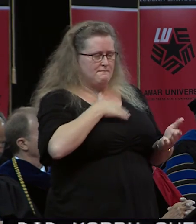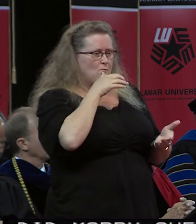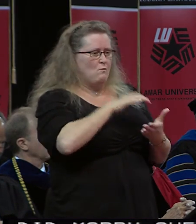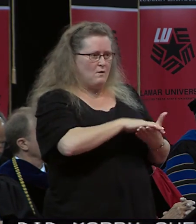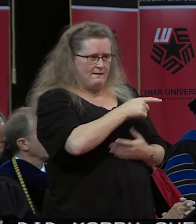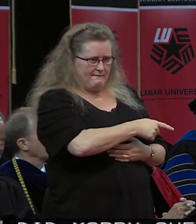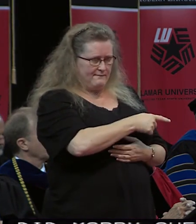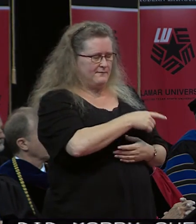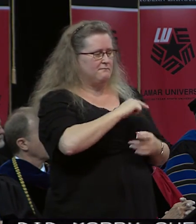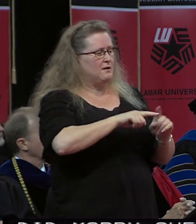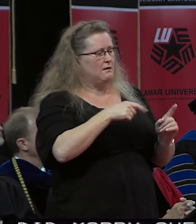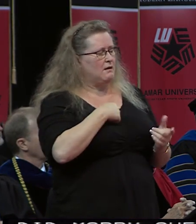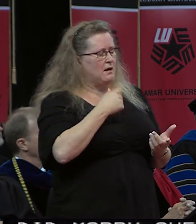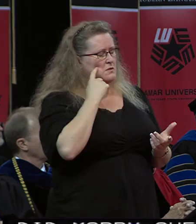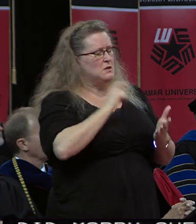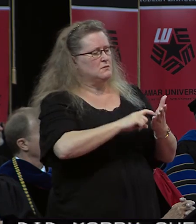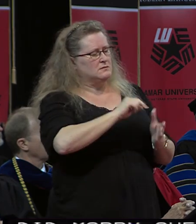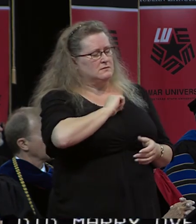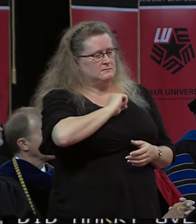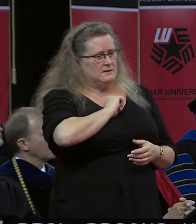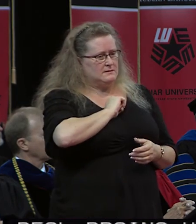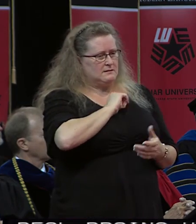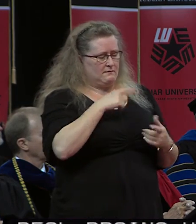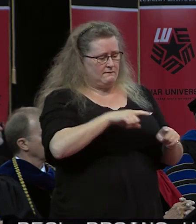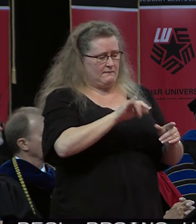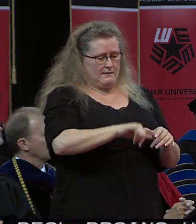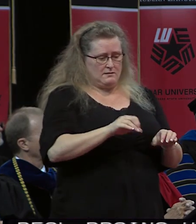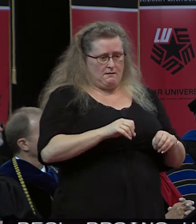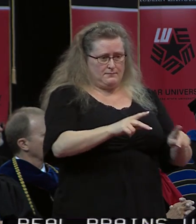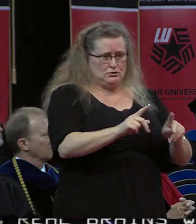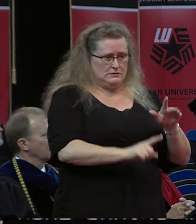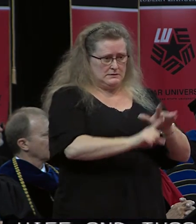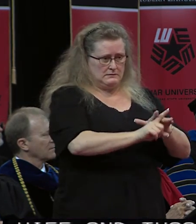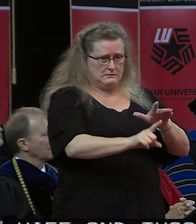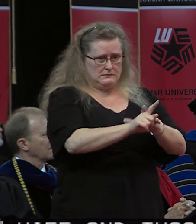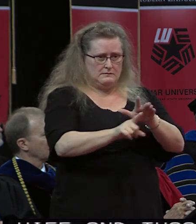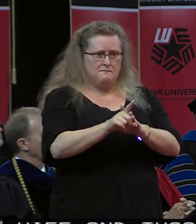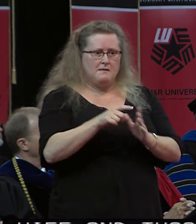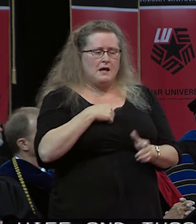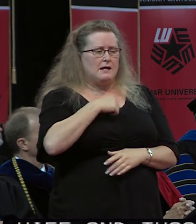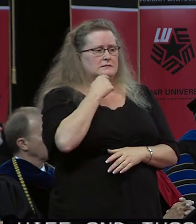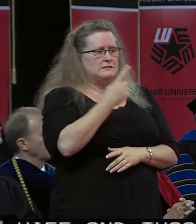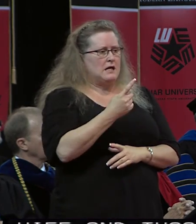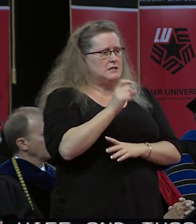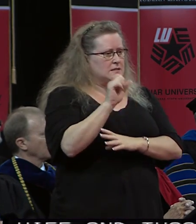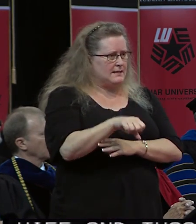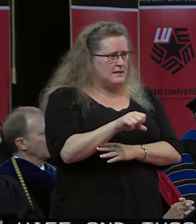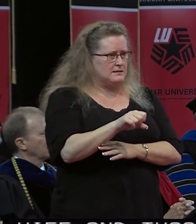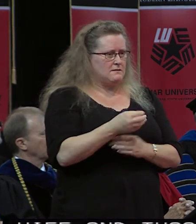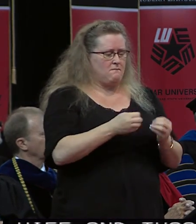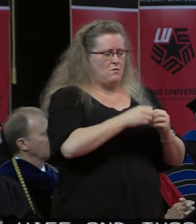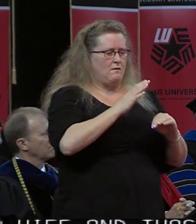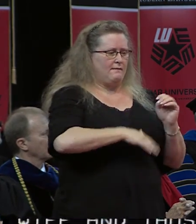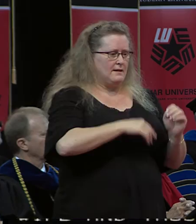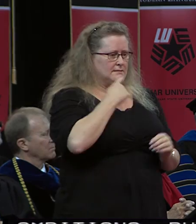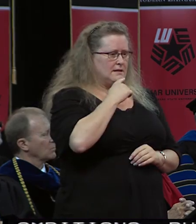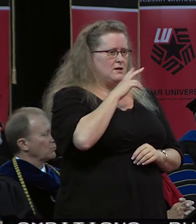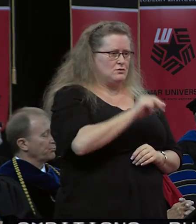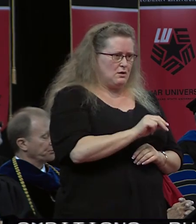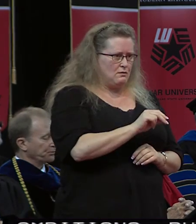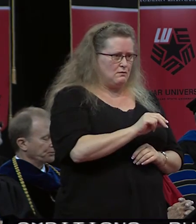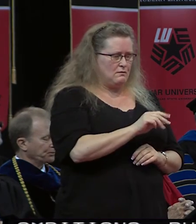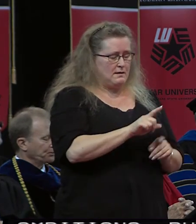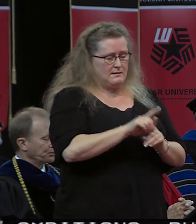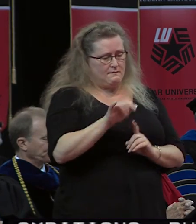to myself that I found myself, when these opportunities arise, saying yes more than I said no. And as